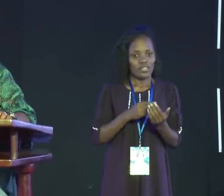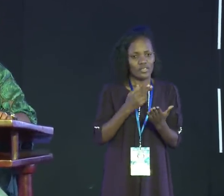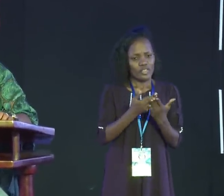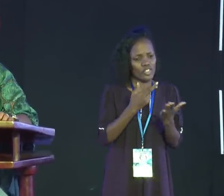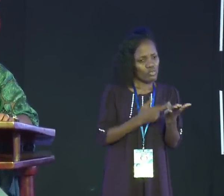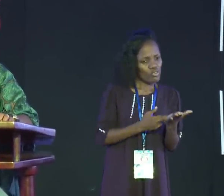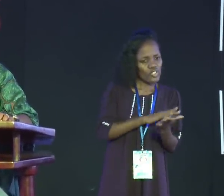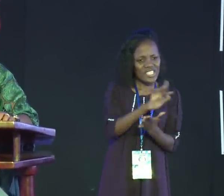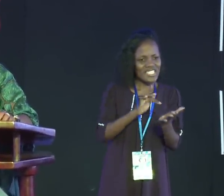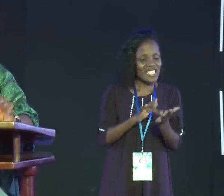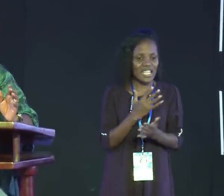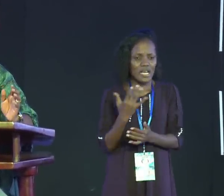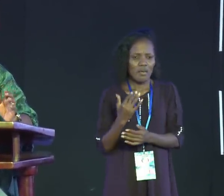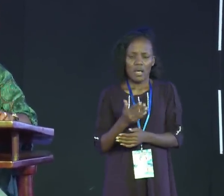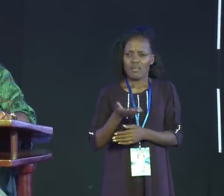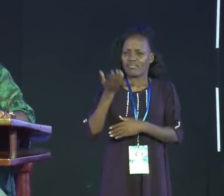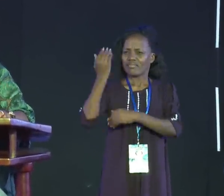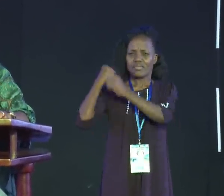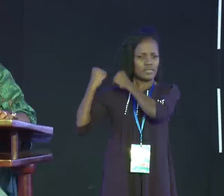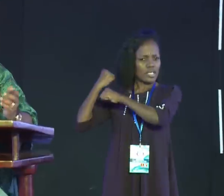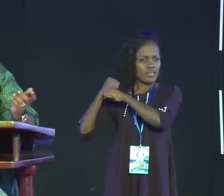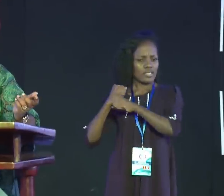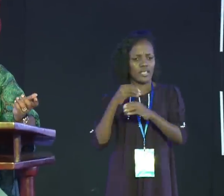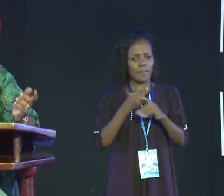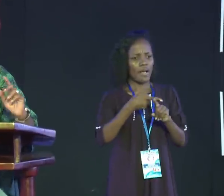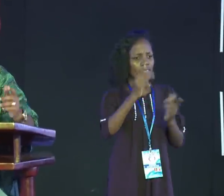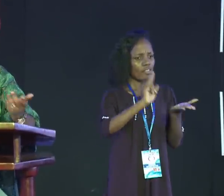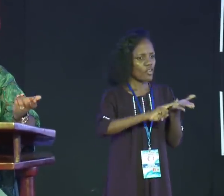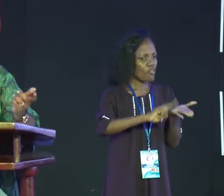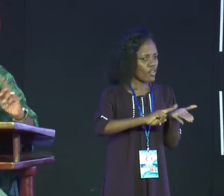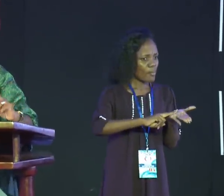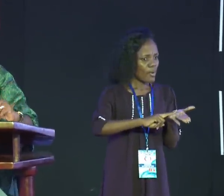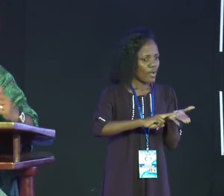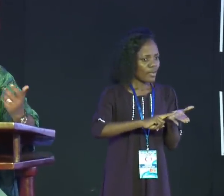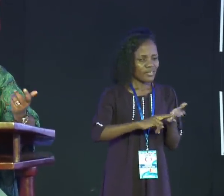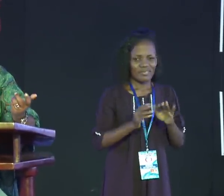We got the registration number last year in November.